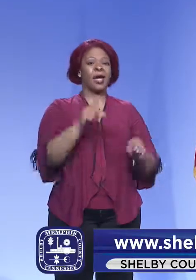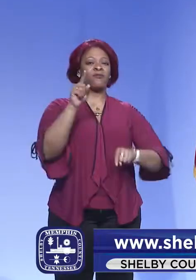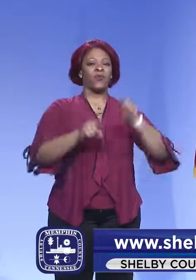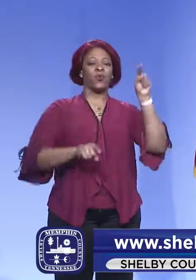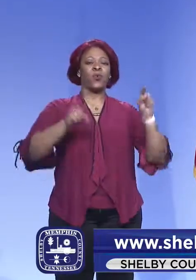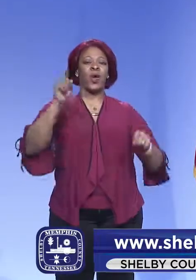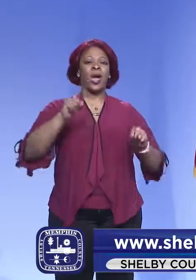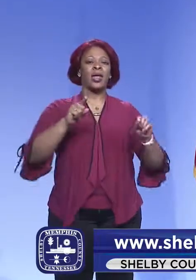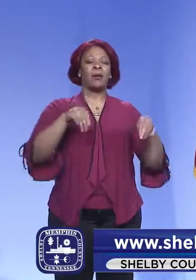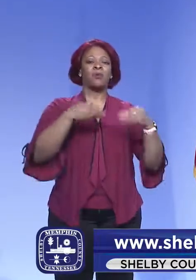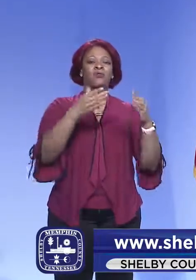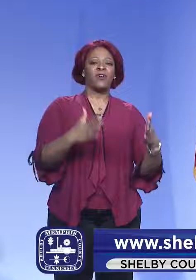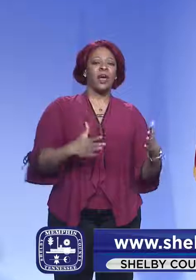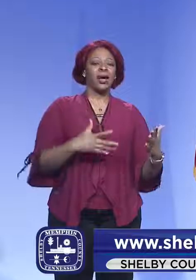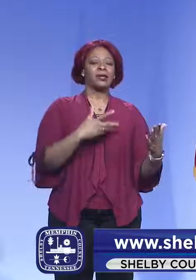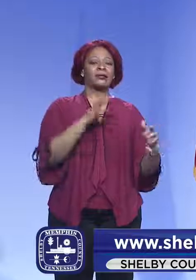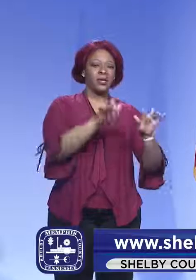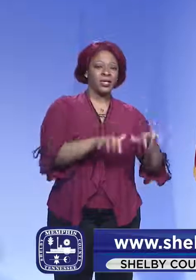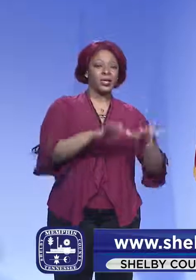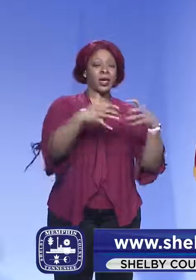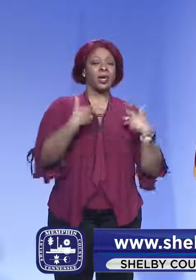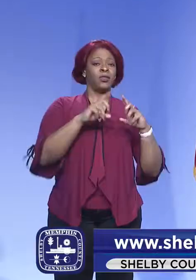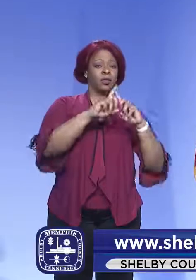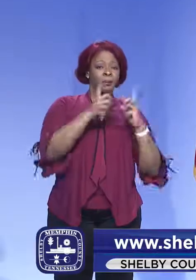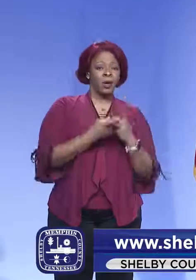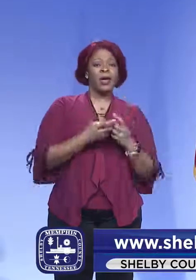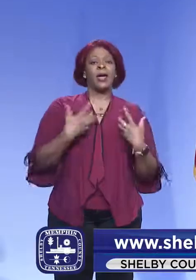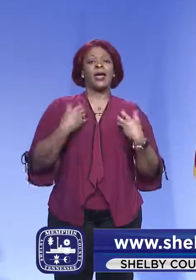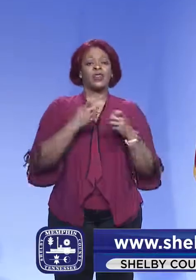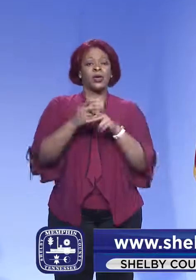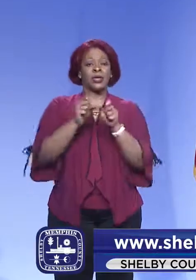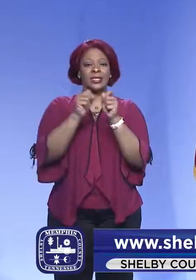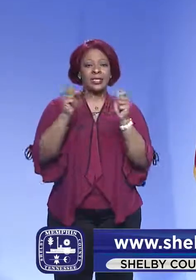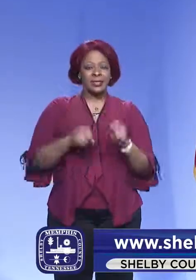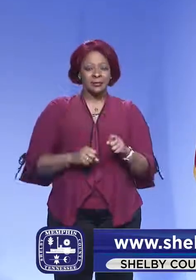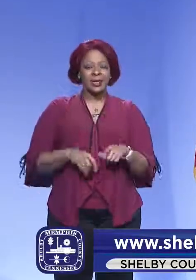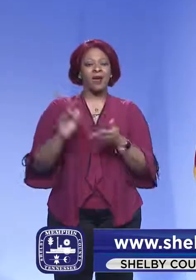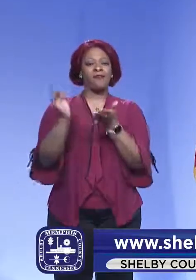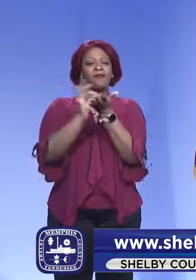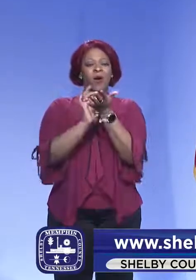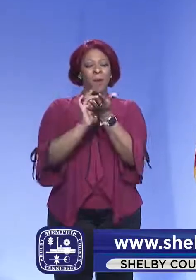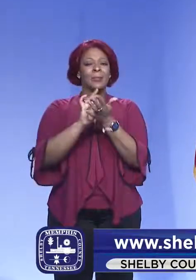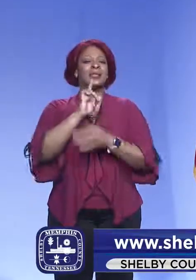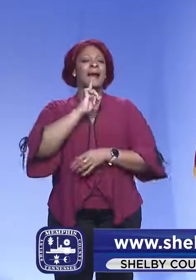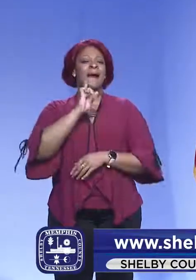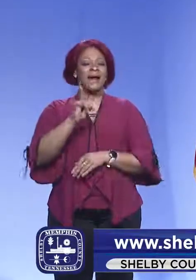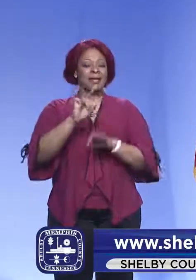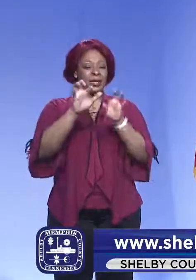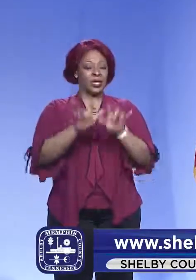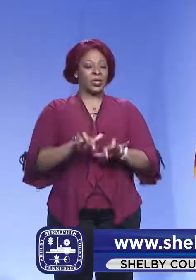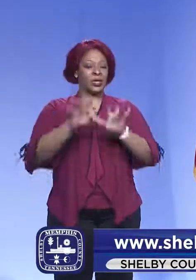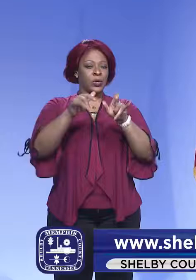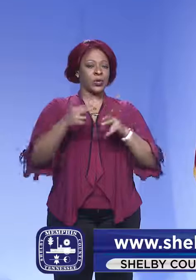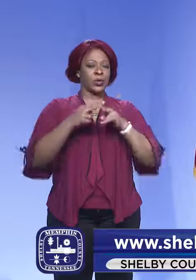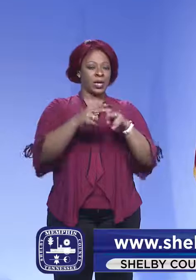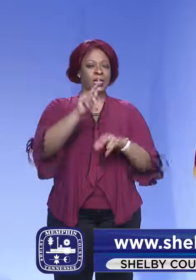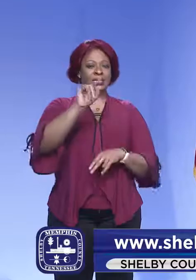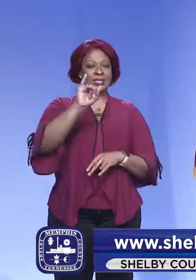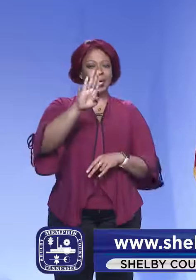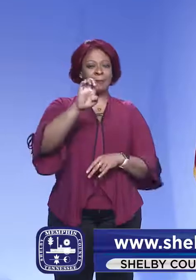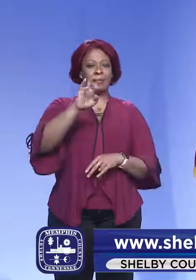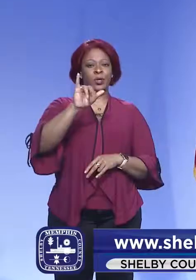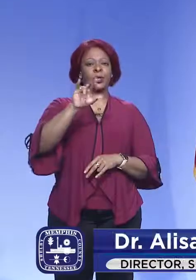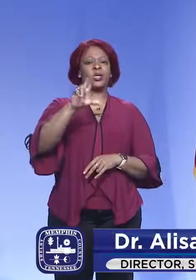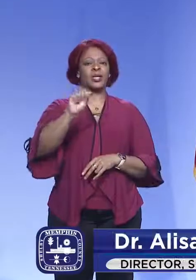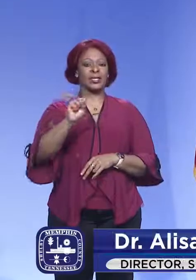entering into tennis. That includes the health department, the healthcare systems. The pharmacies actually enter in a system called Tiberius that